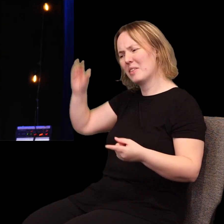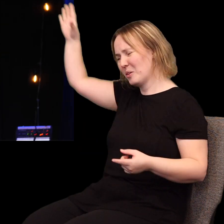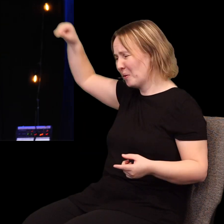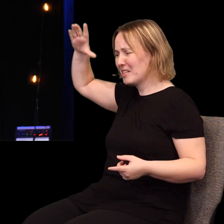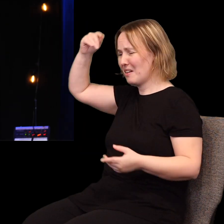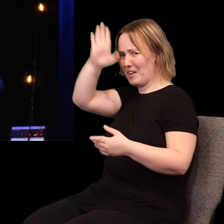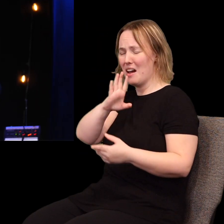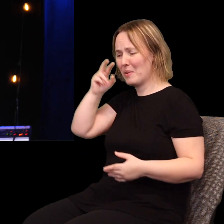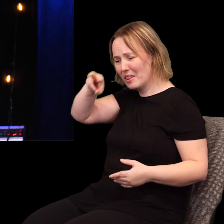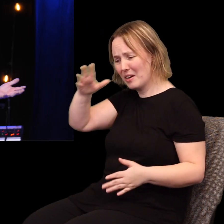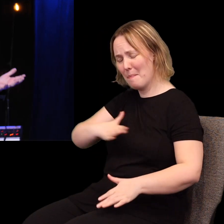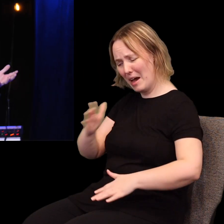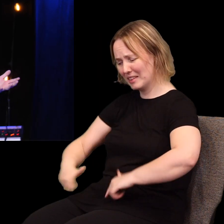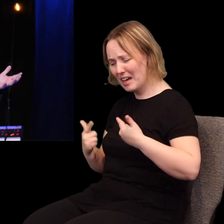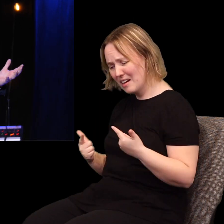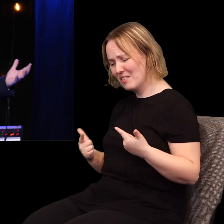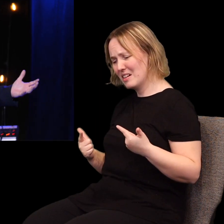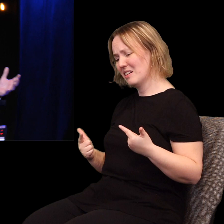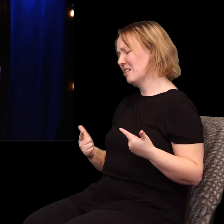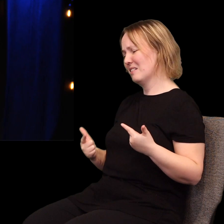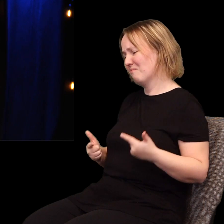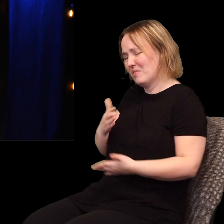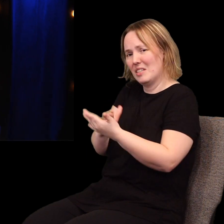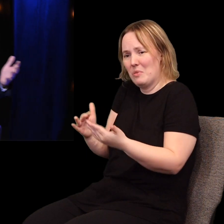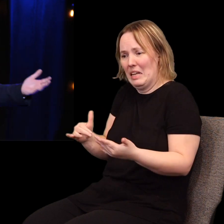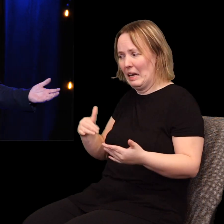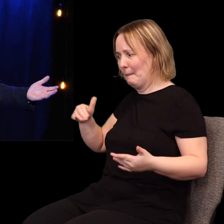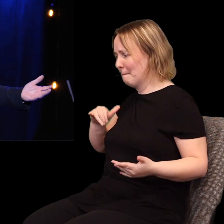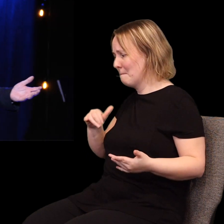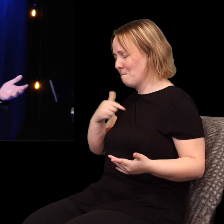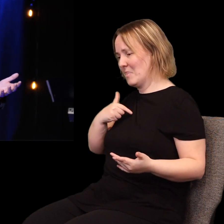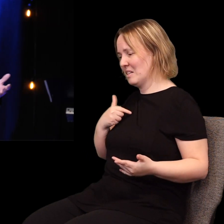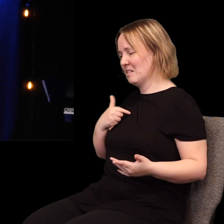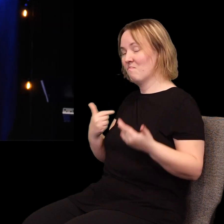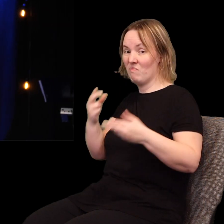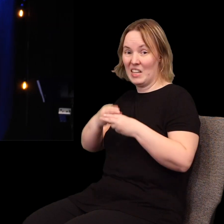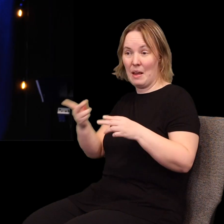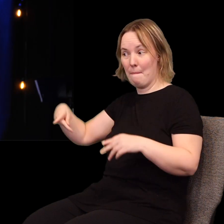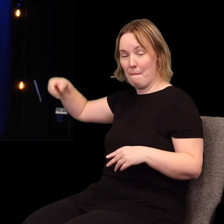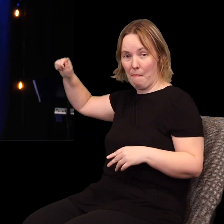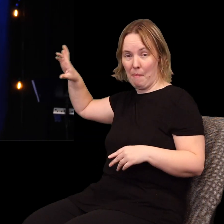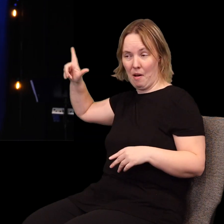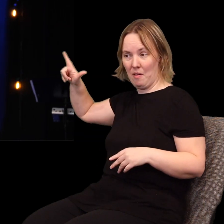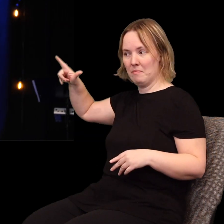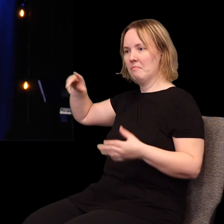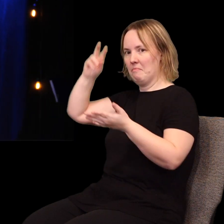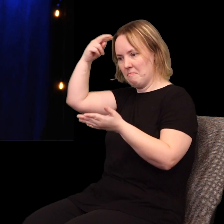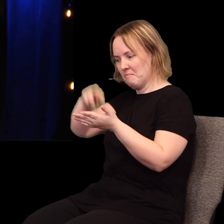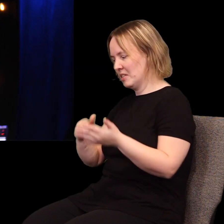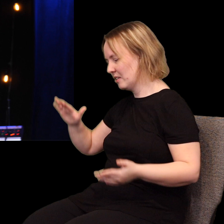life, when I look at what God did through someone like me, short, and by the way, that's what the name Paul means. If you didn't know that, it means short in stature,